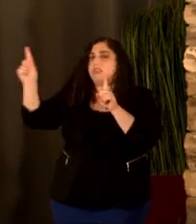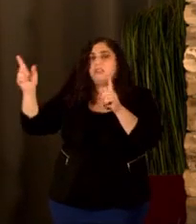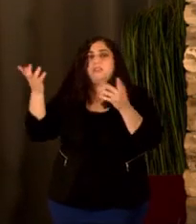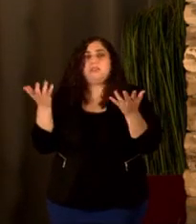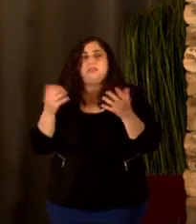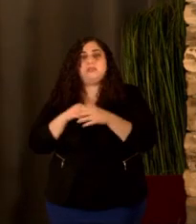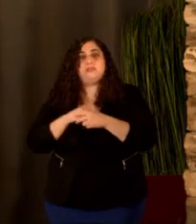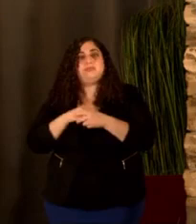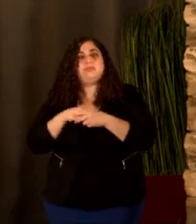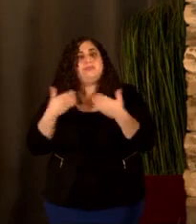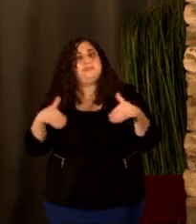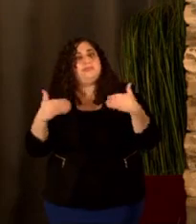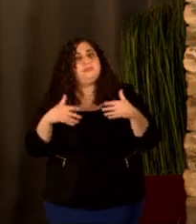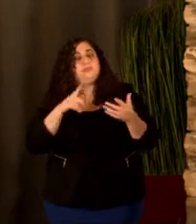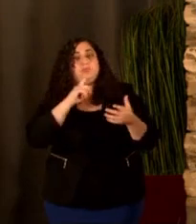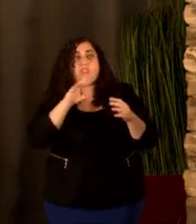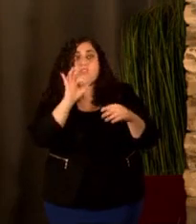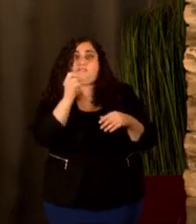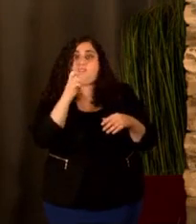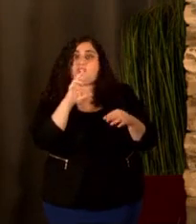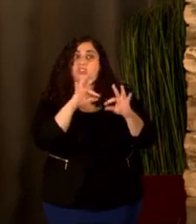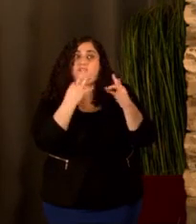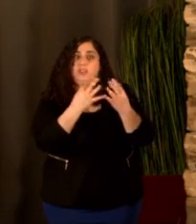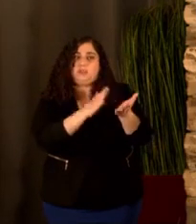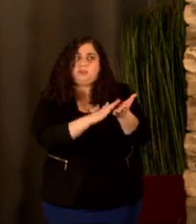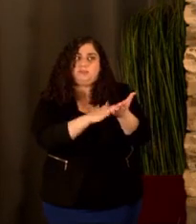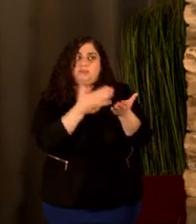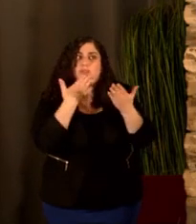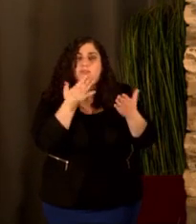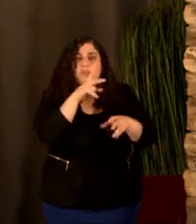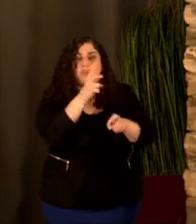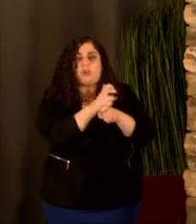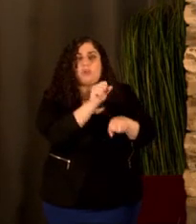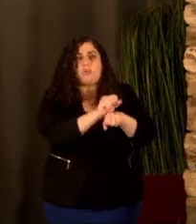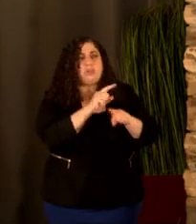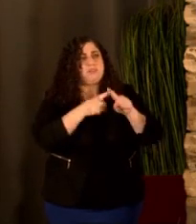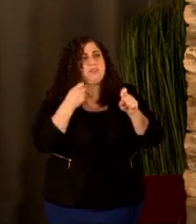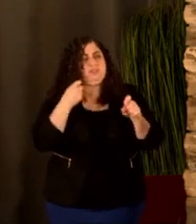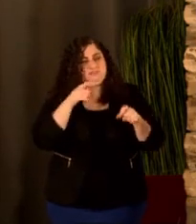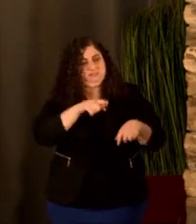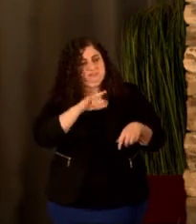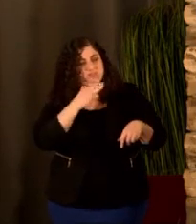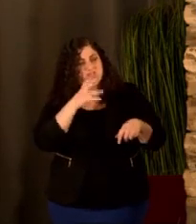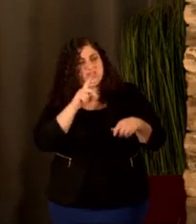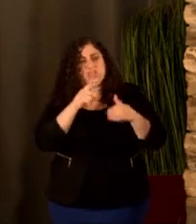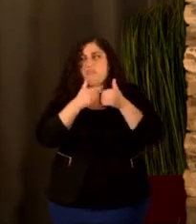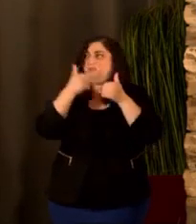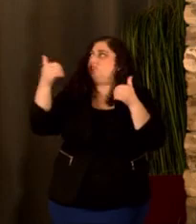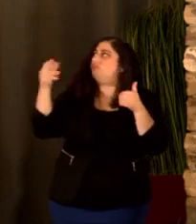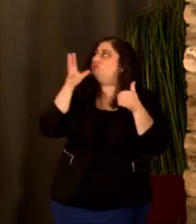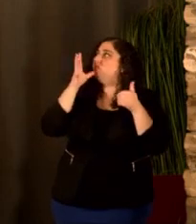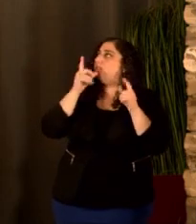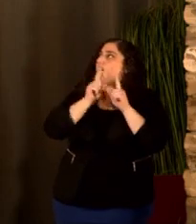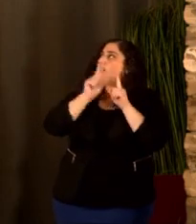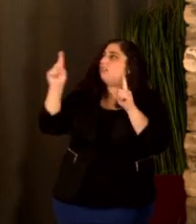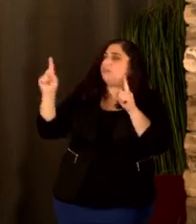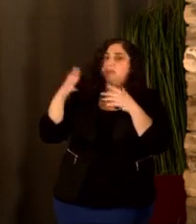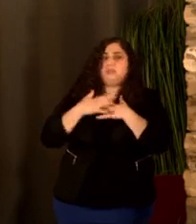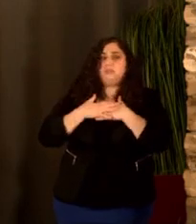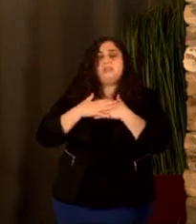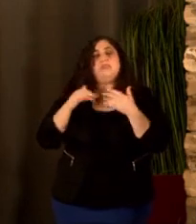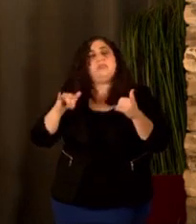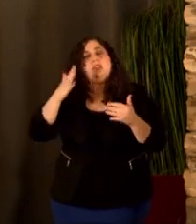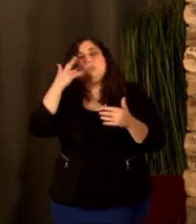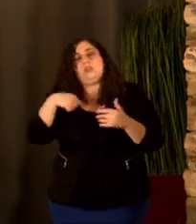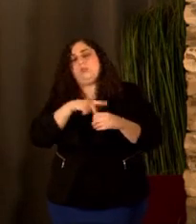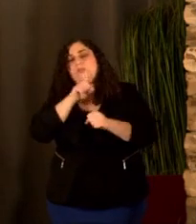that should give us all a pause. And that's why we're committing today to a 5-year plan to effectively end family homelessness in the